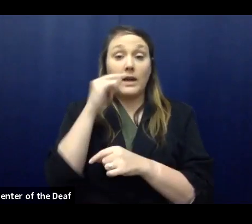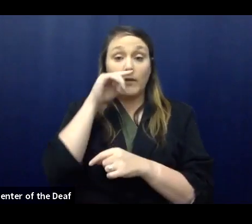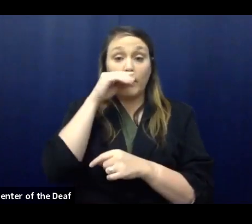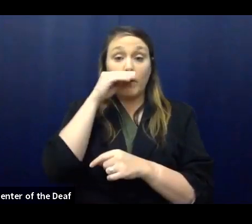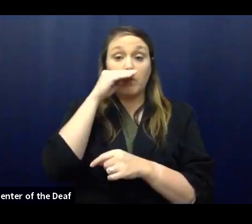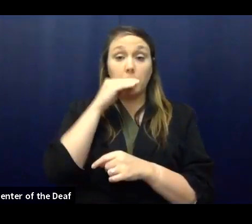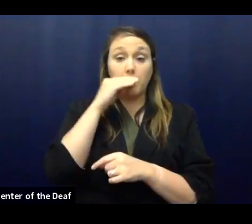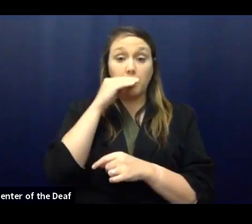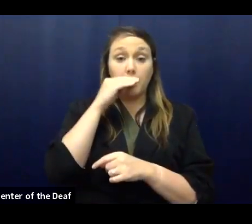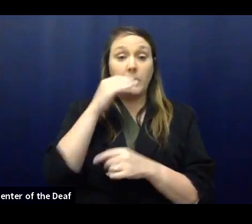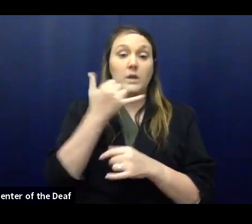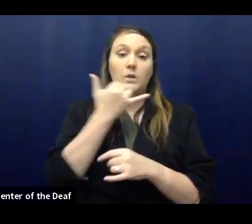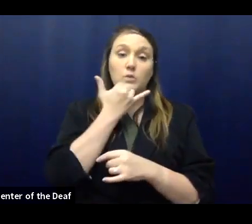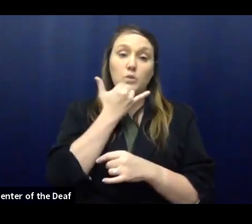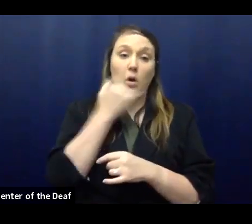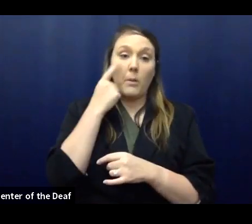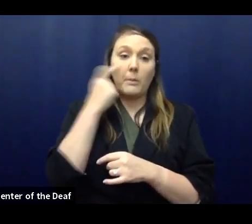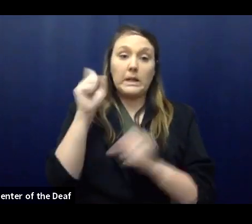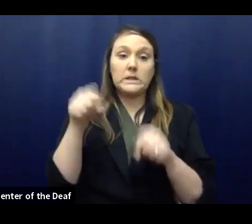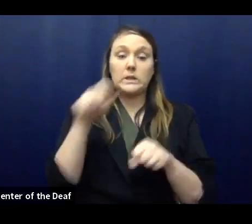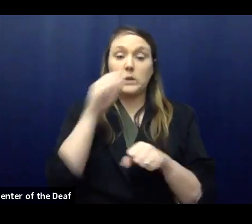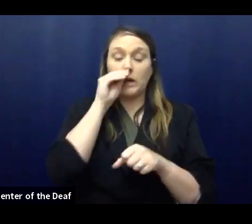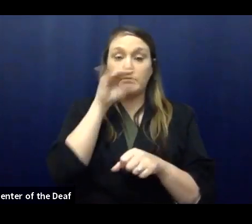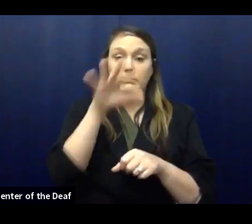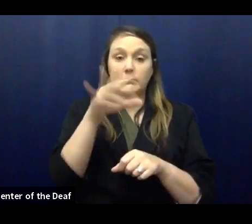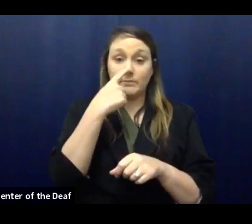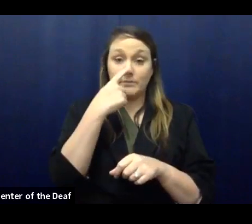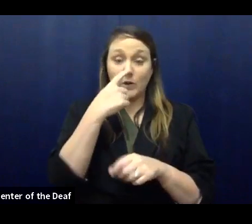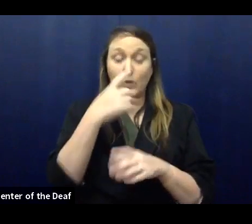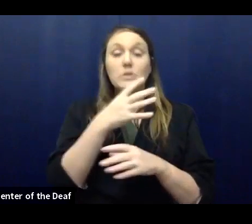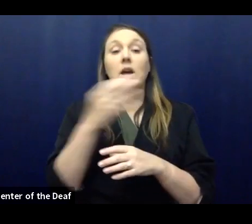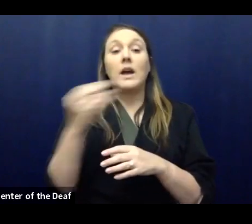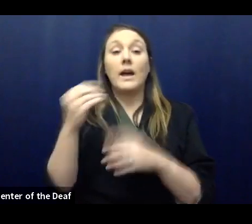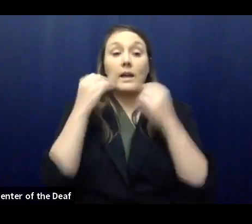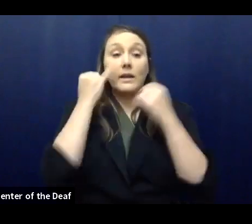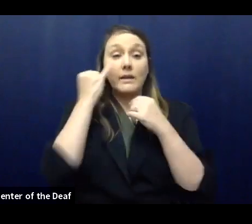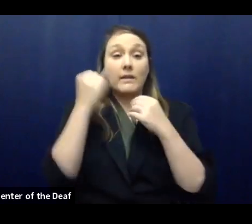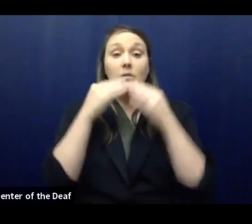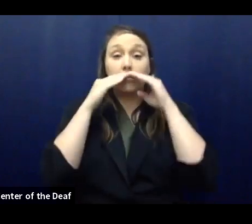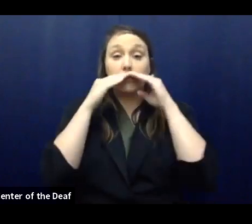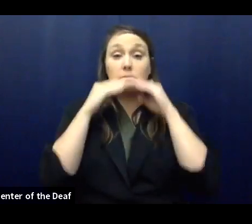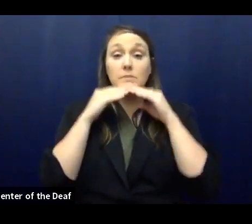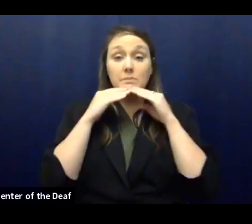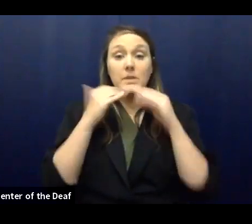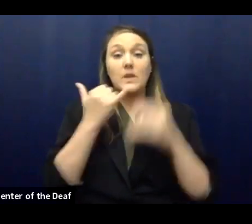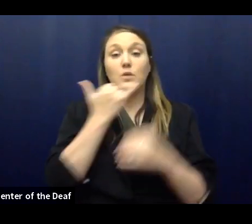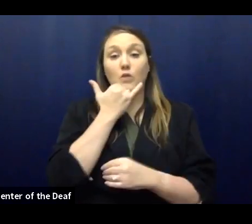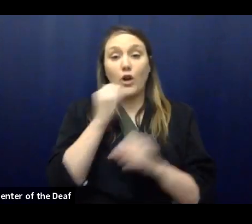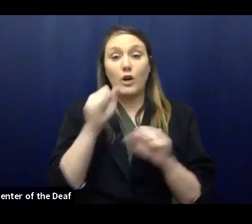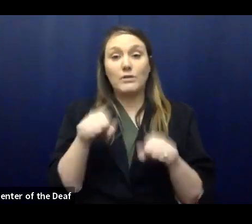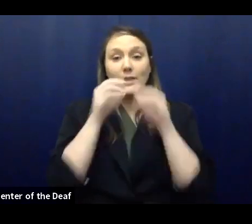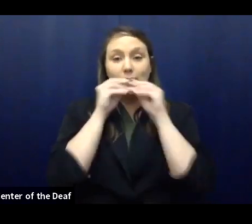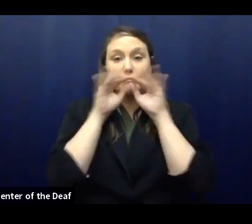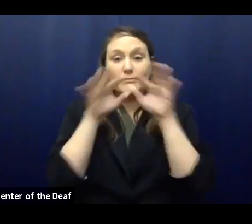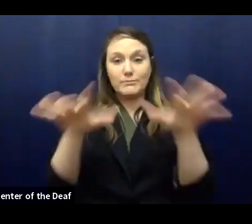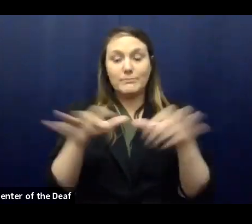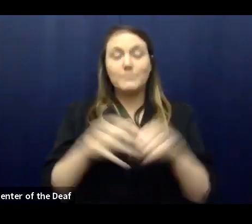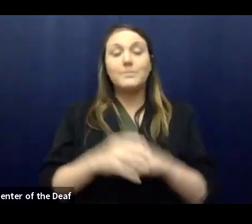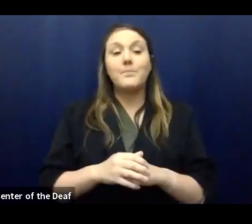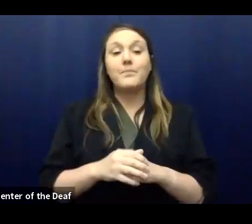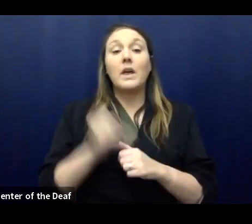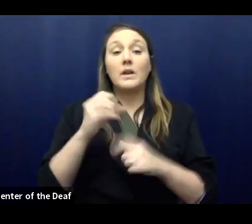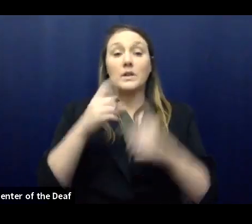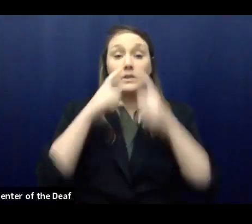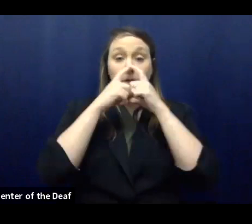nose, and this is wrong, droplets can come out your nose and mouth. This is the proper way to wear your mask. Take your mask